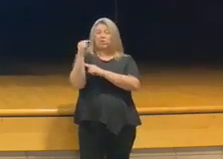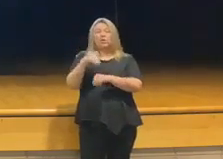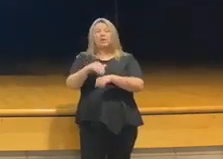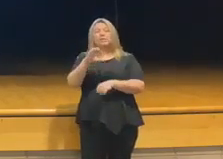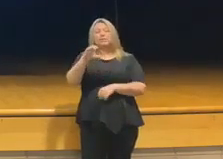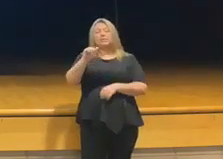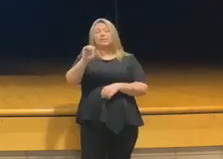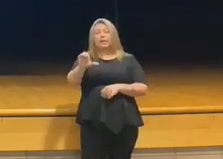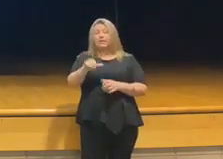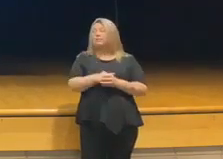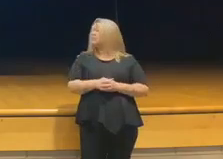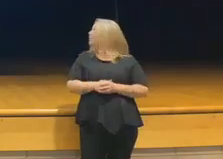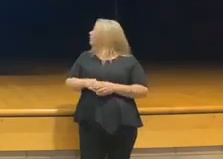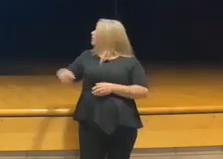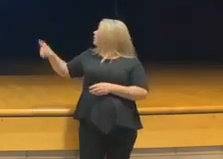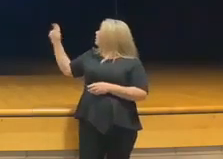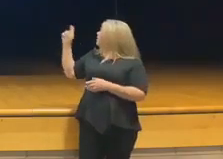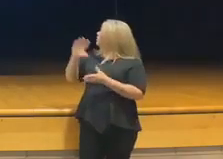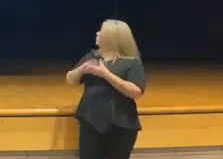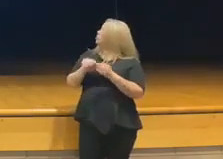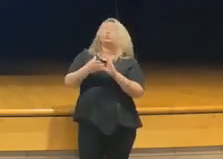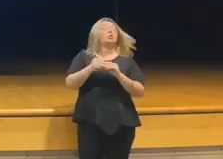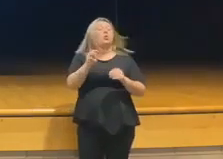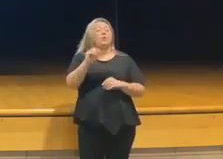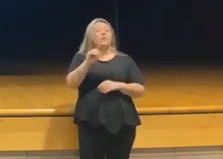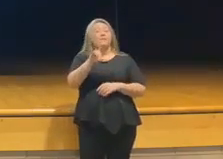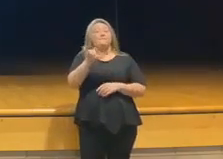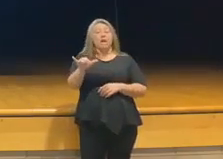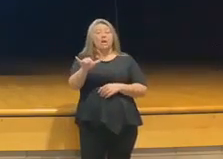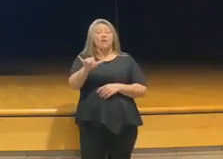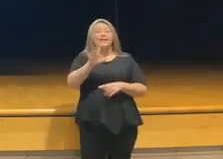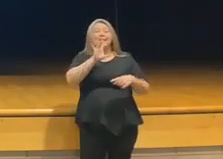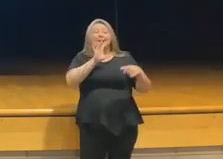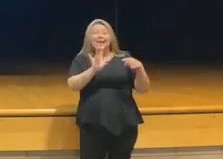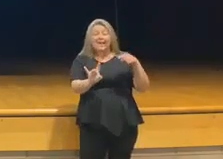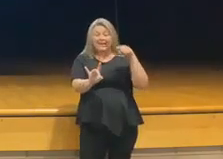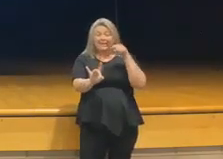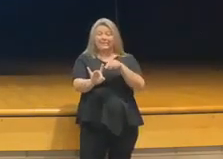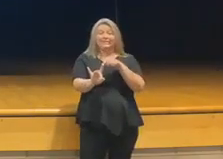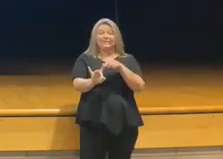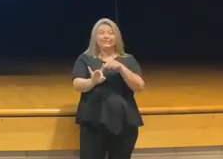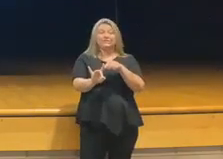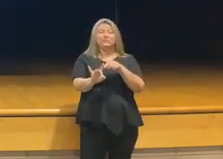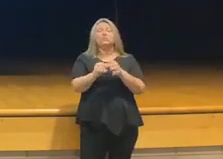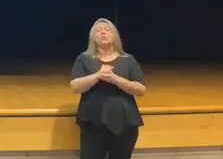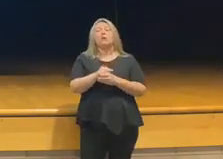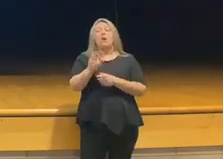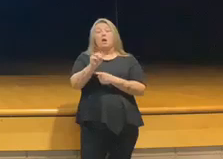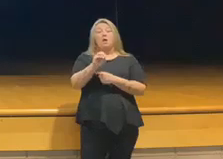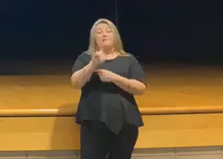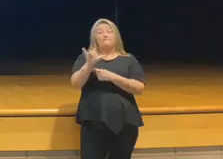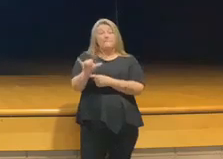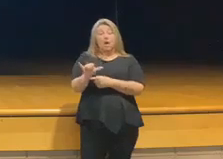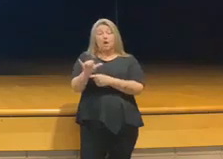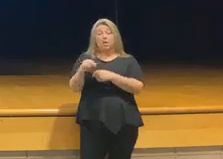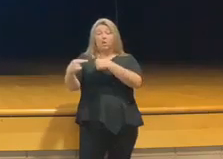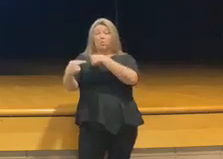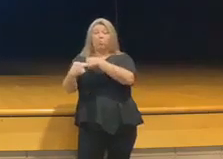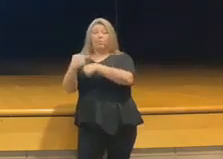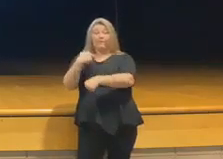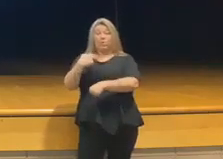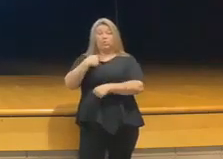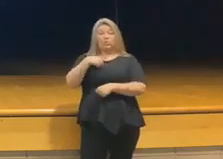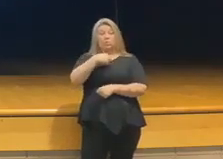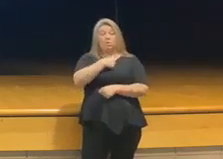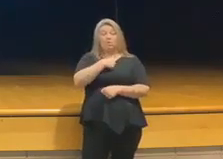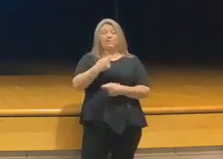This is a story of Molly, which is not her real name. She was 8, that is her true age. Molly was referred to us